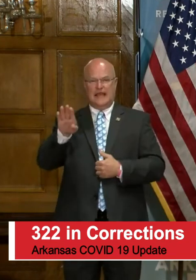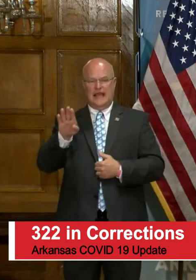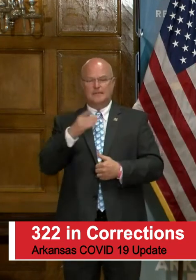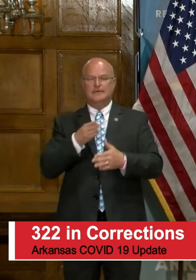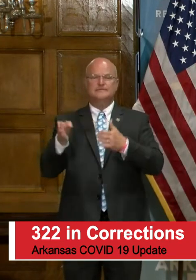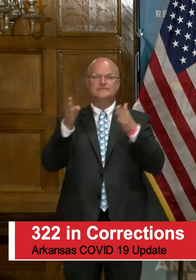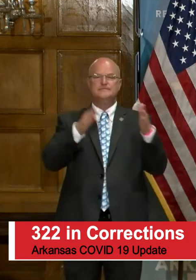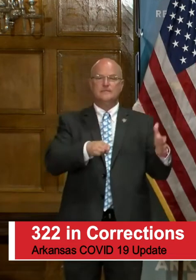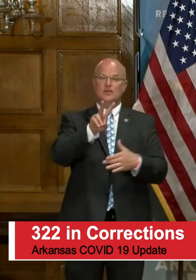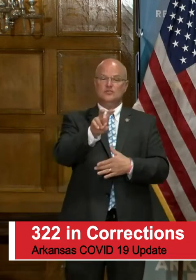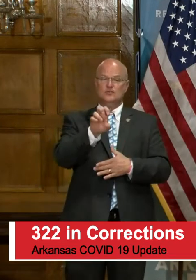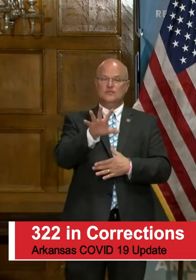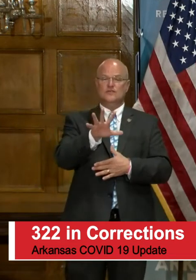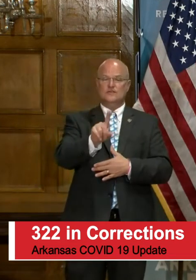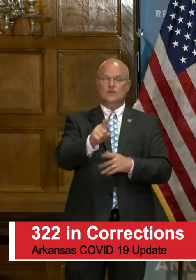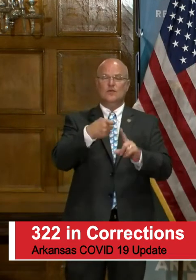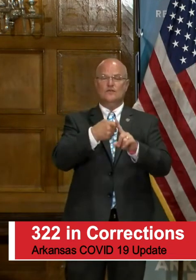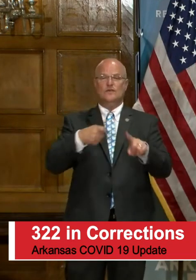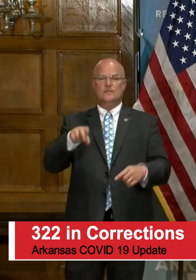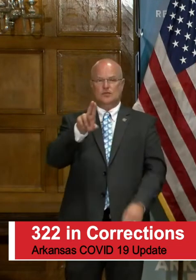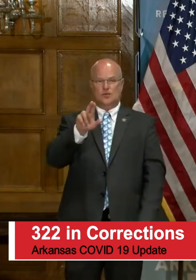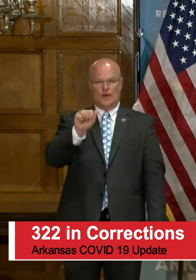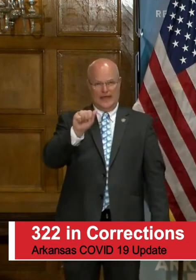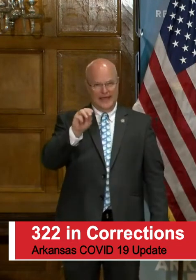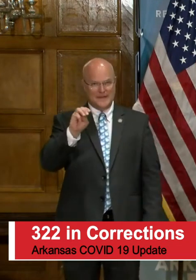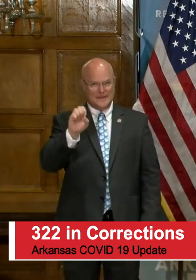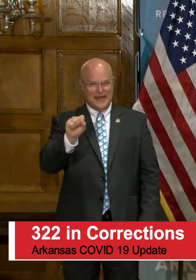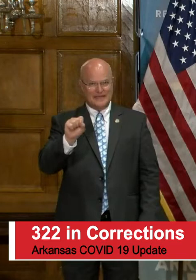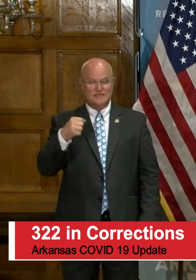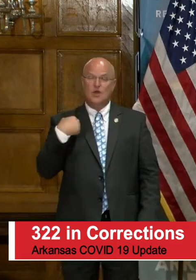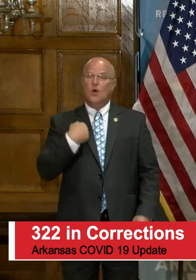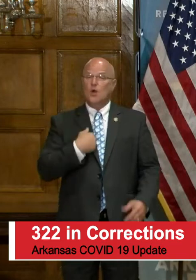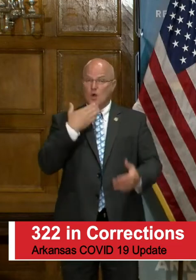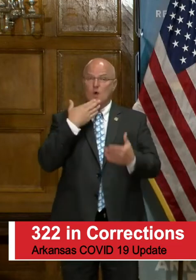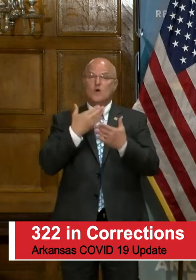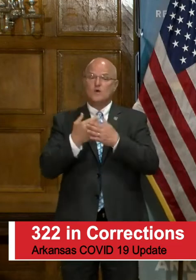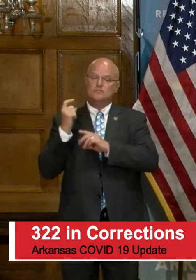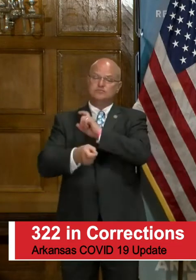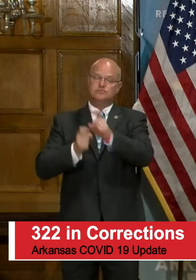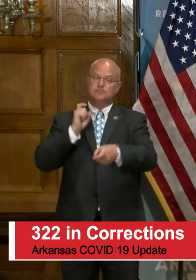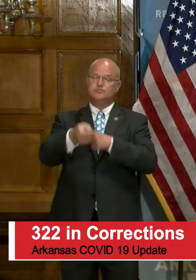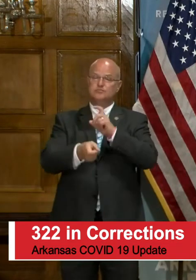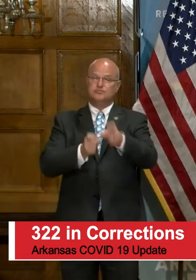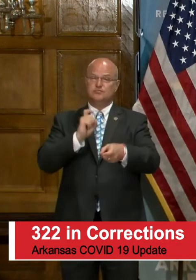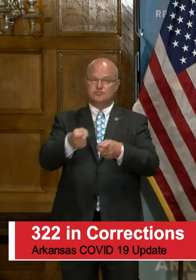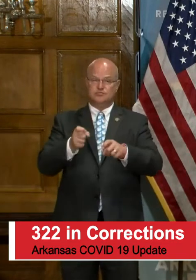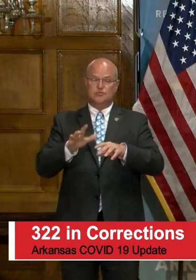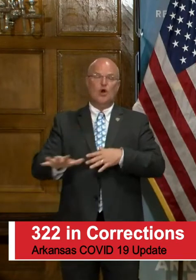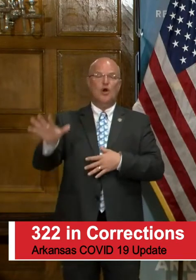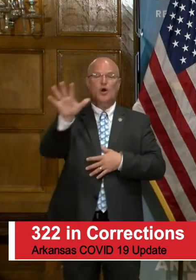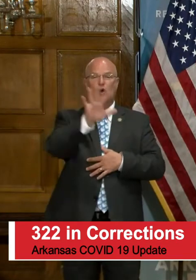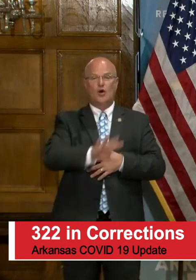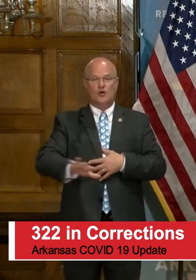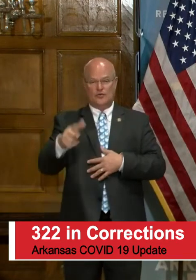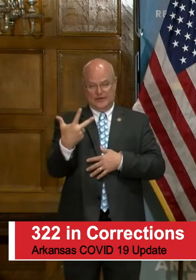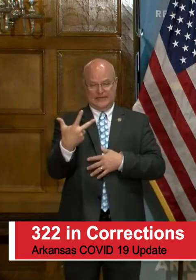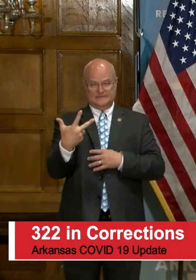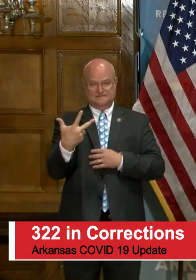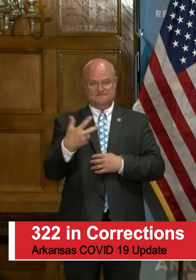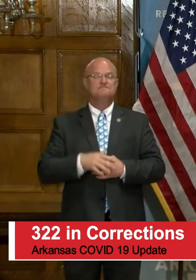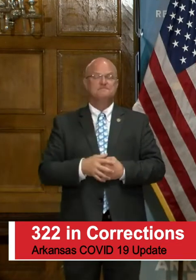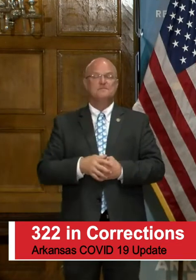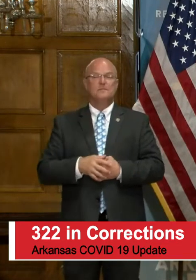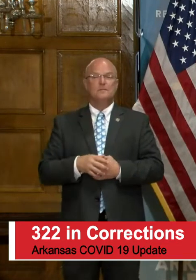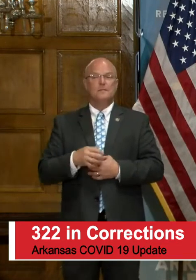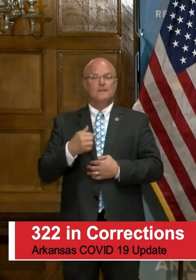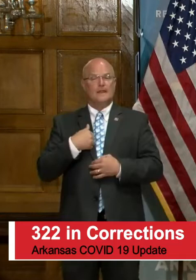and 251 were from UAMS. So we're getting good contributions across all three.